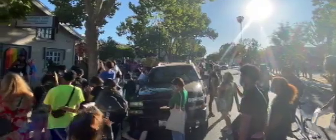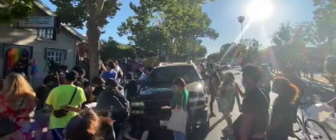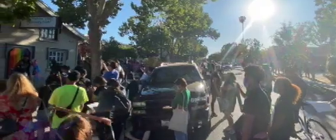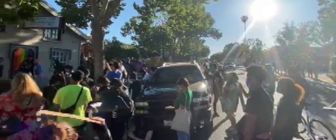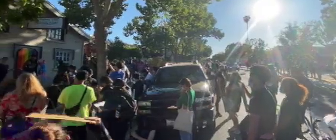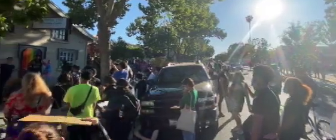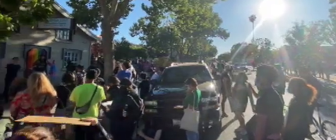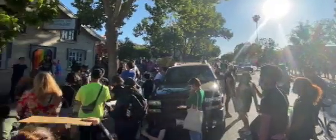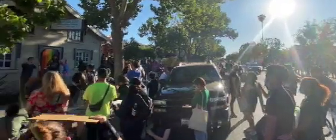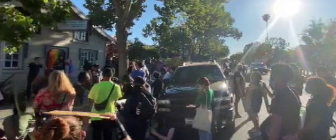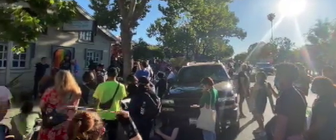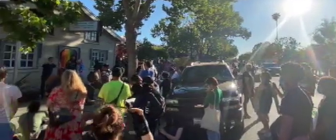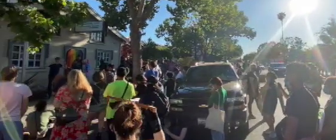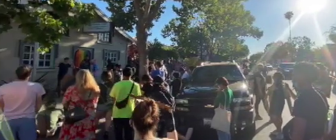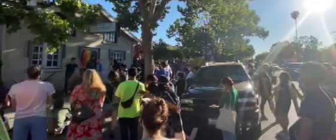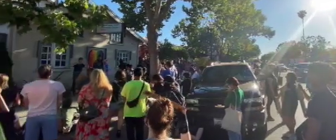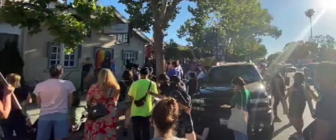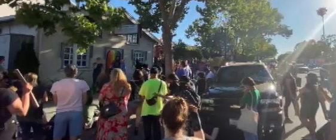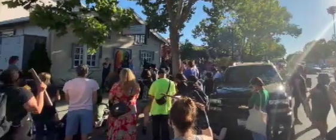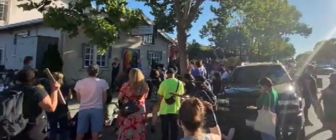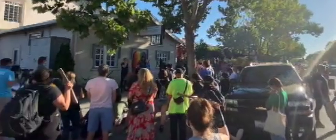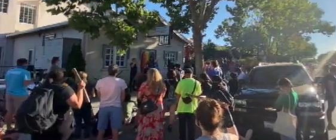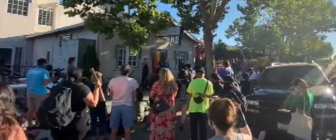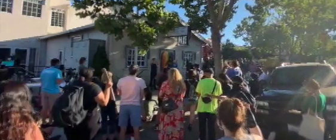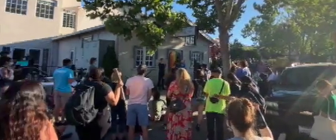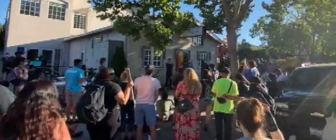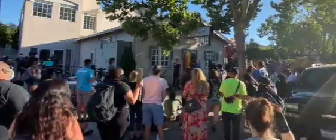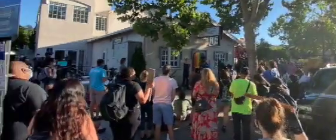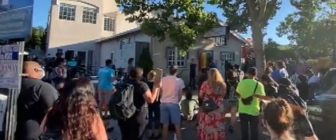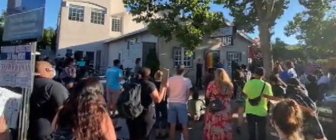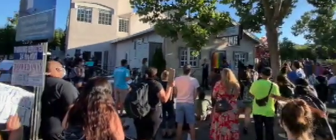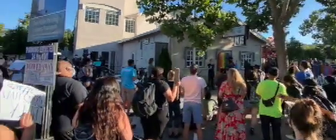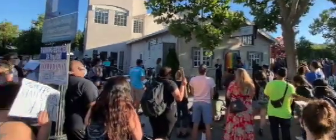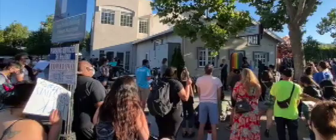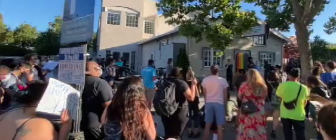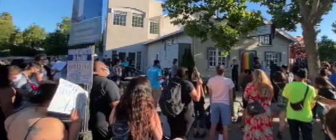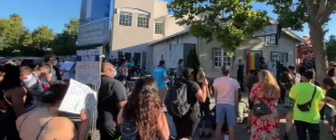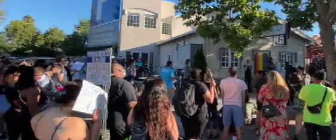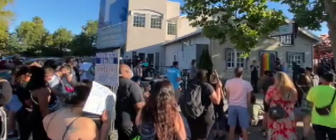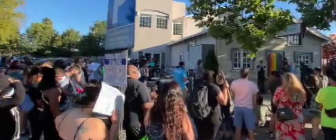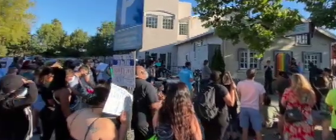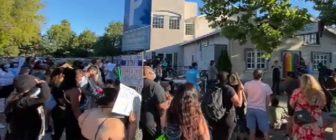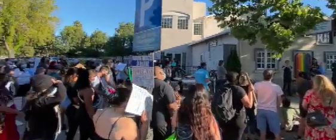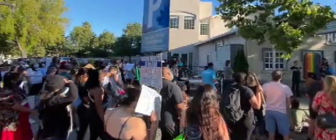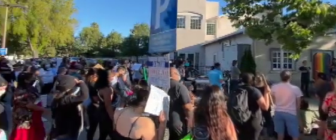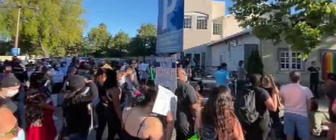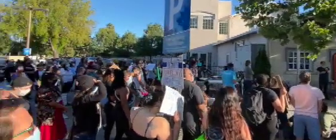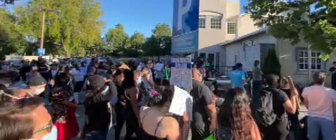160 people were murdered in Brazil for being trans.